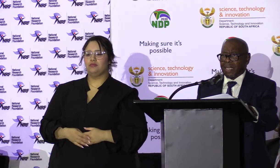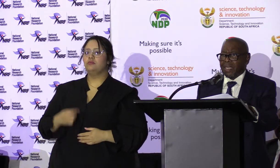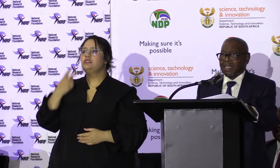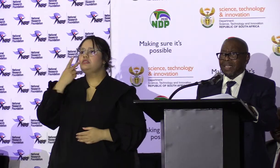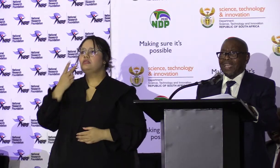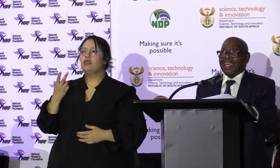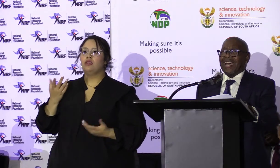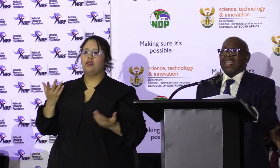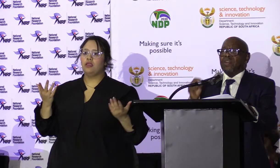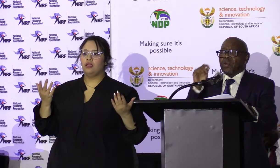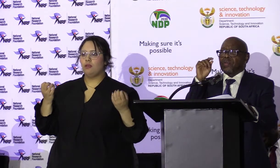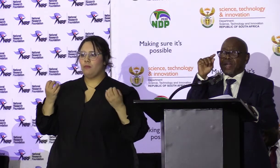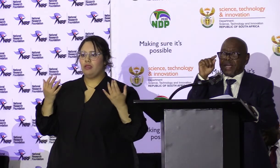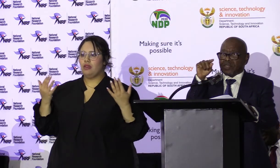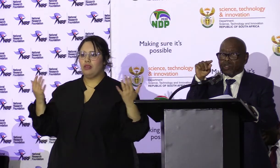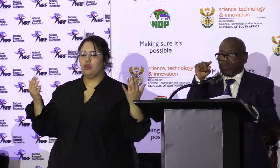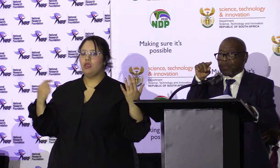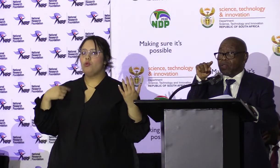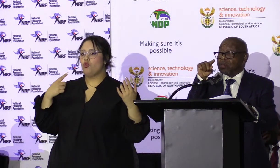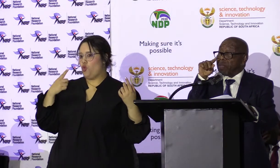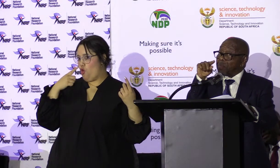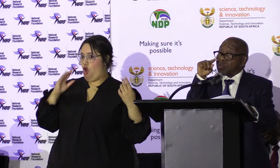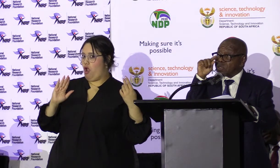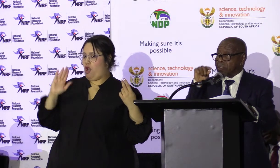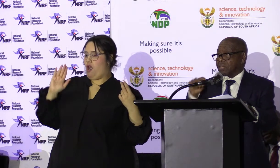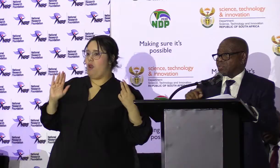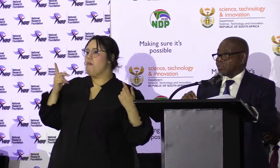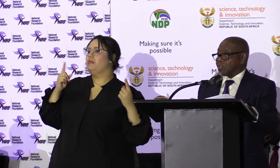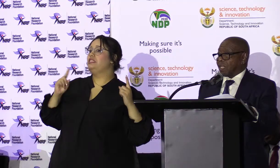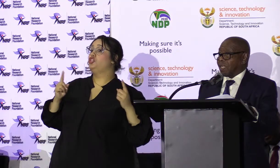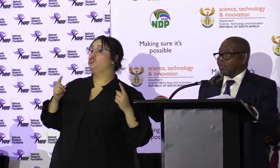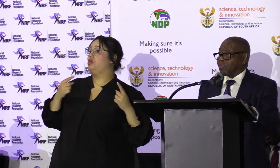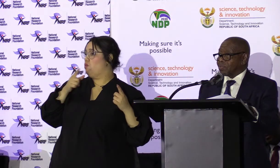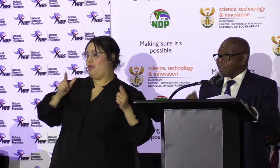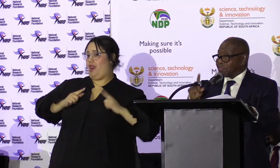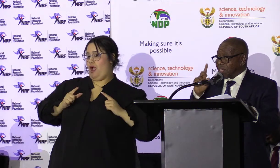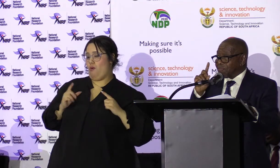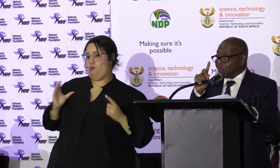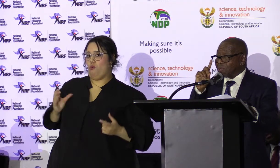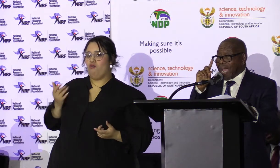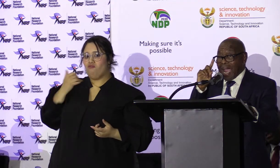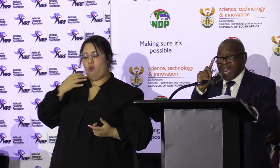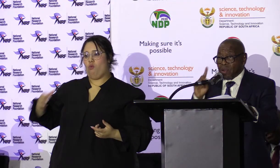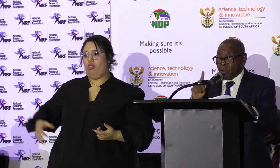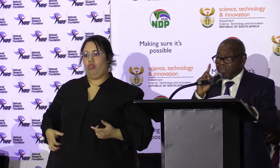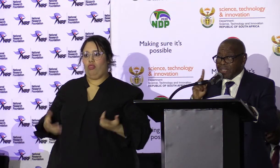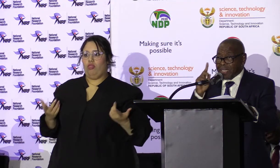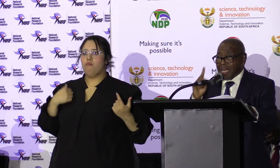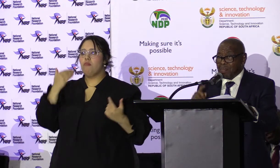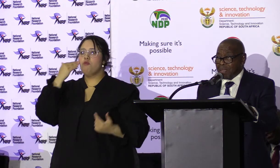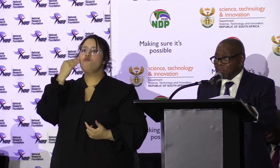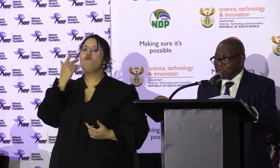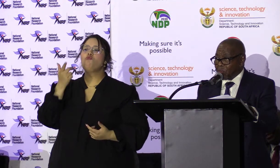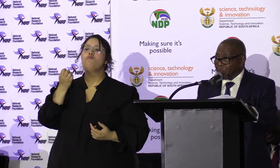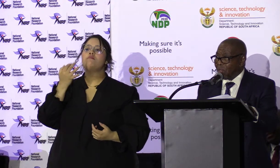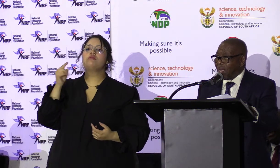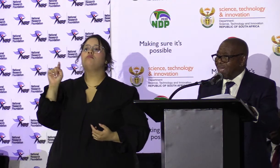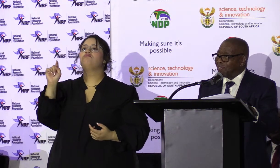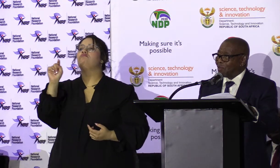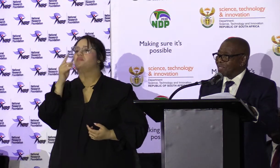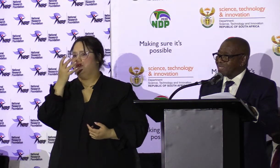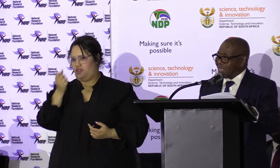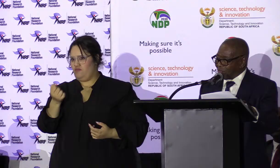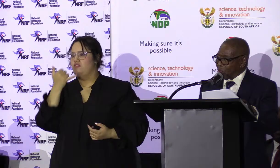Can I see? I know you can't show because maybe your teachers do not allow you to have cell phones. I know that a number of